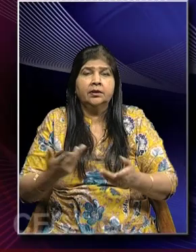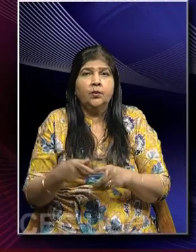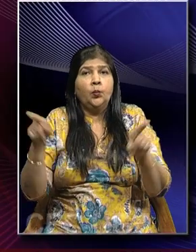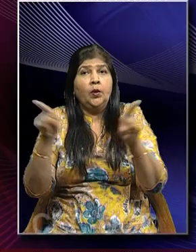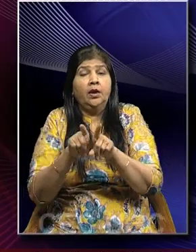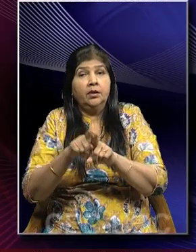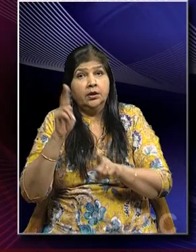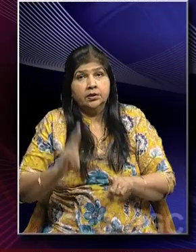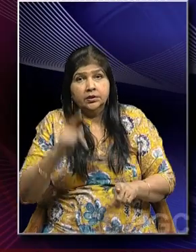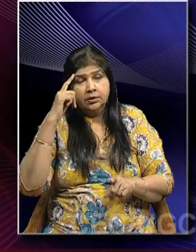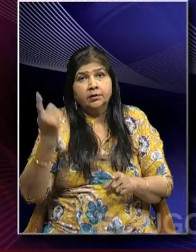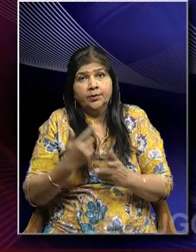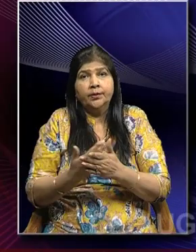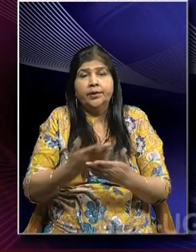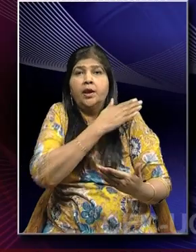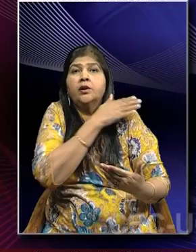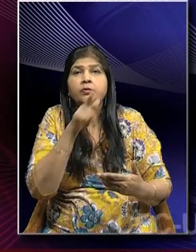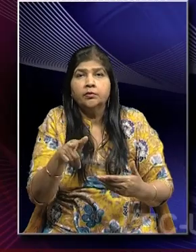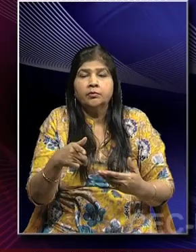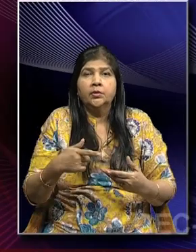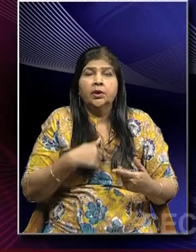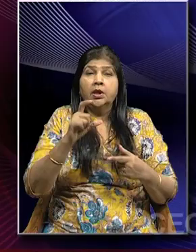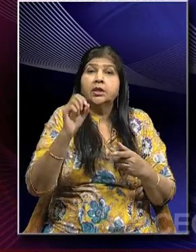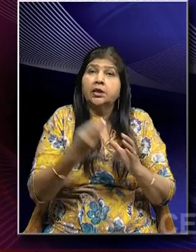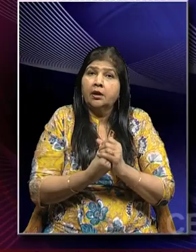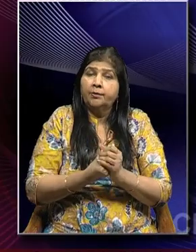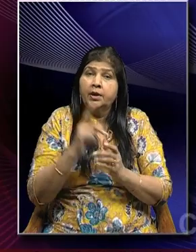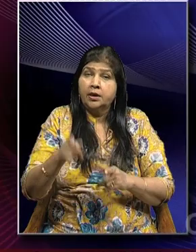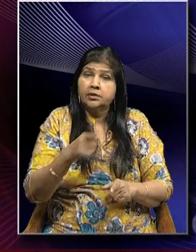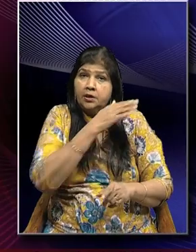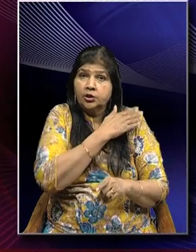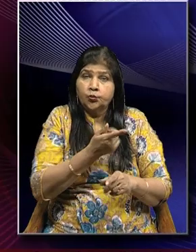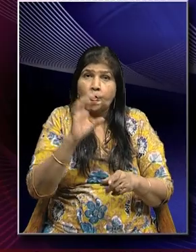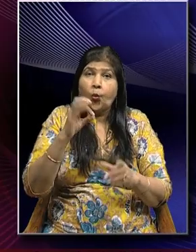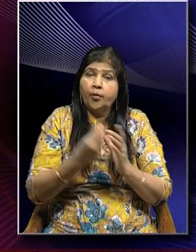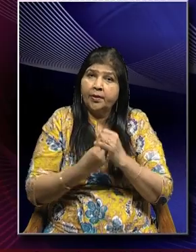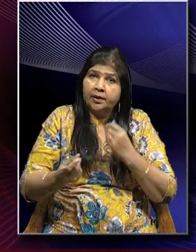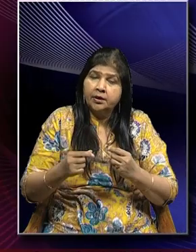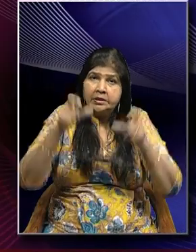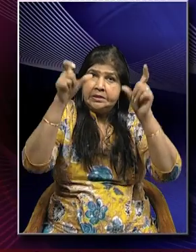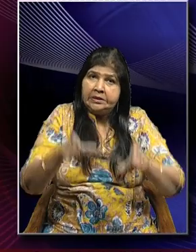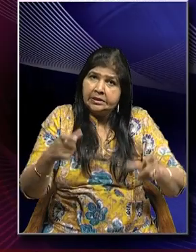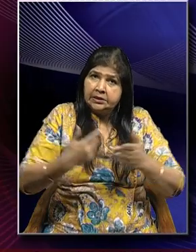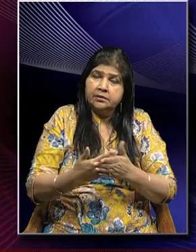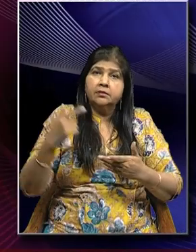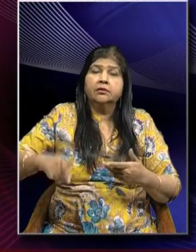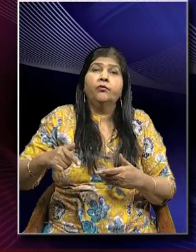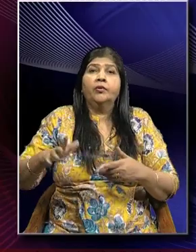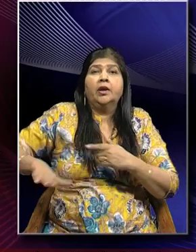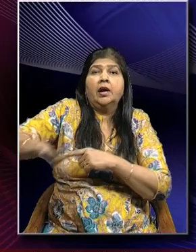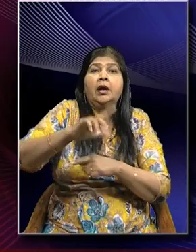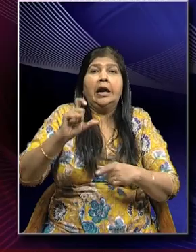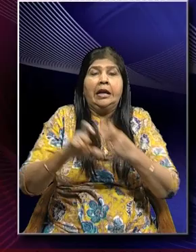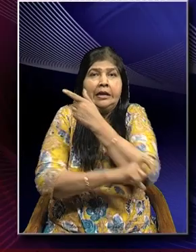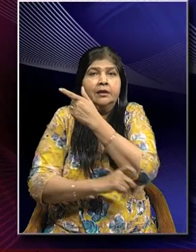equally concerned about the responsibility of a company as a responsible corporate citizen of the nation,